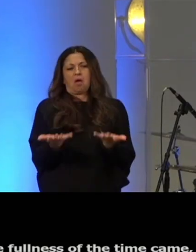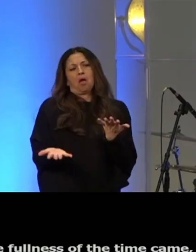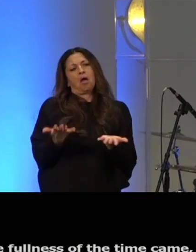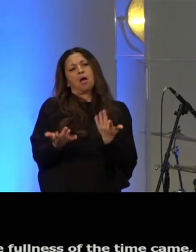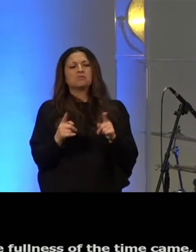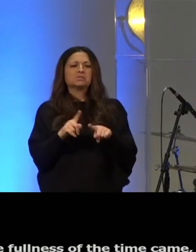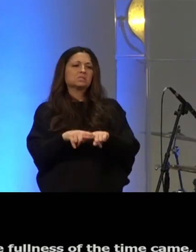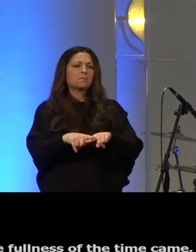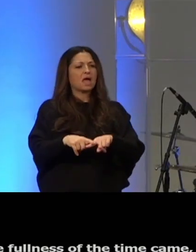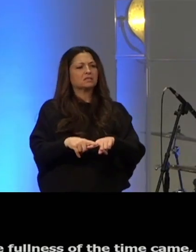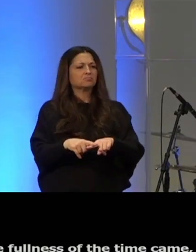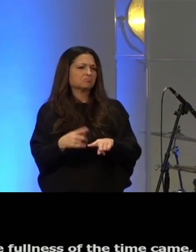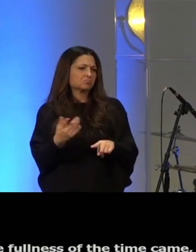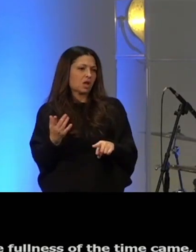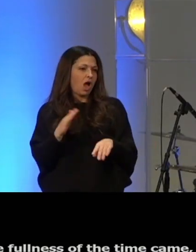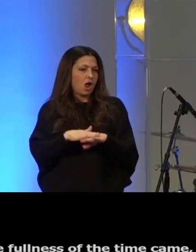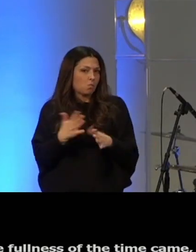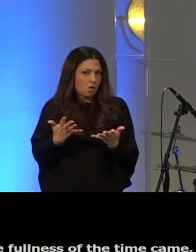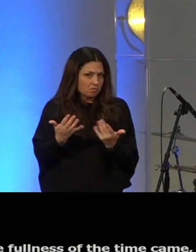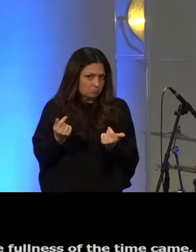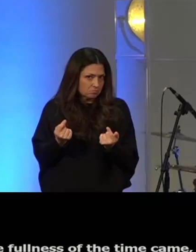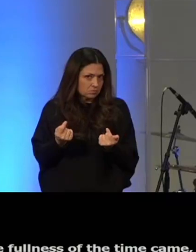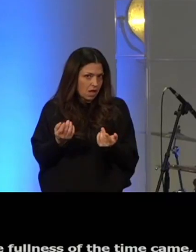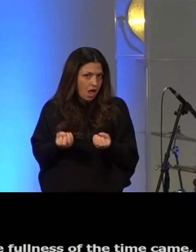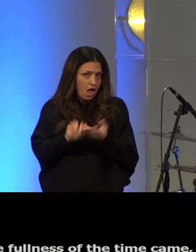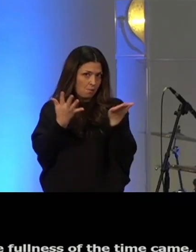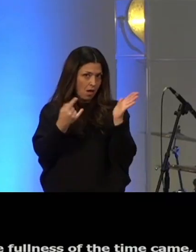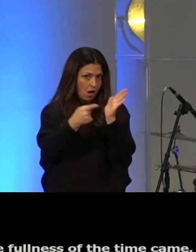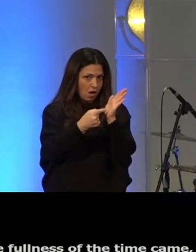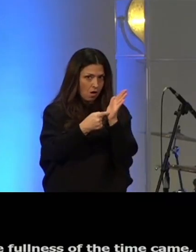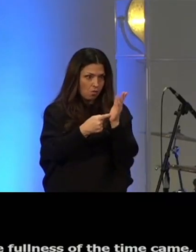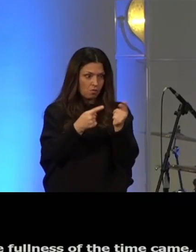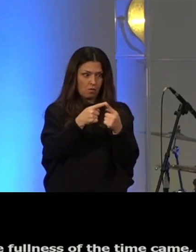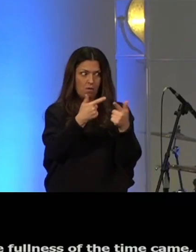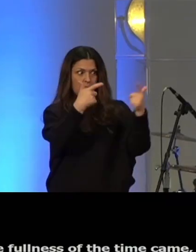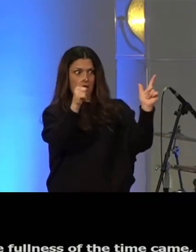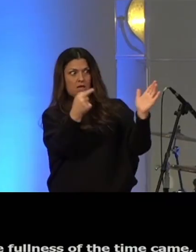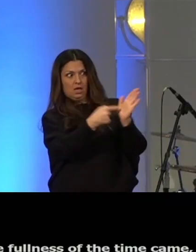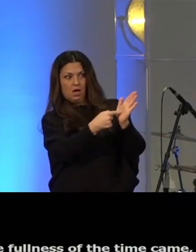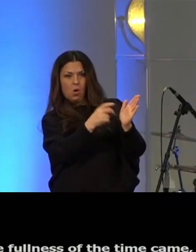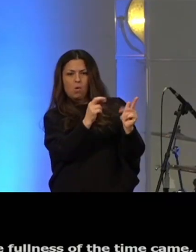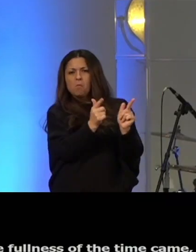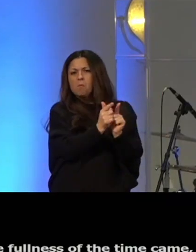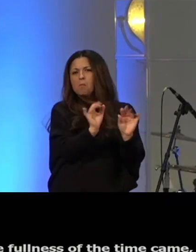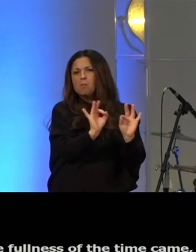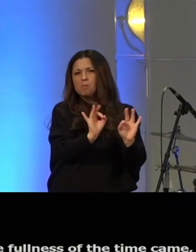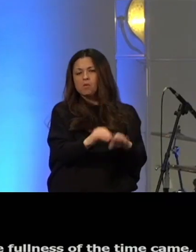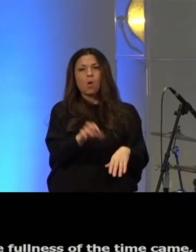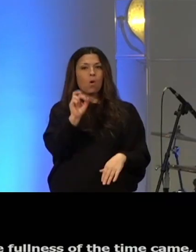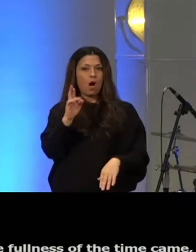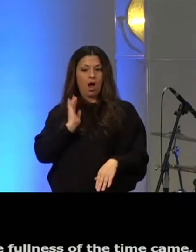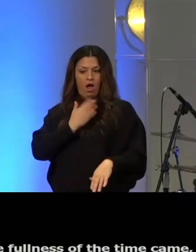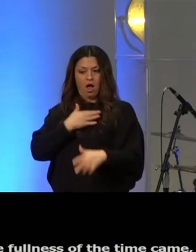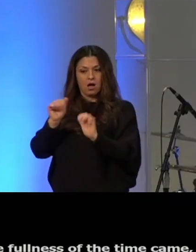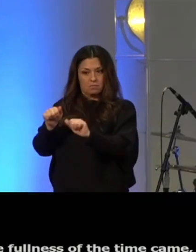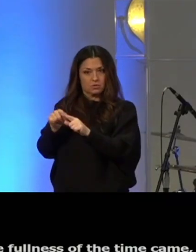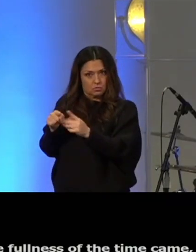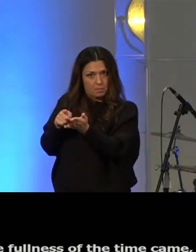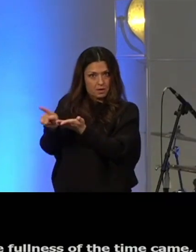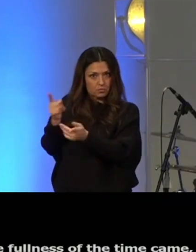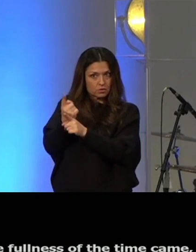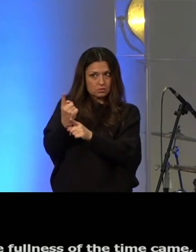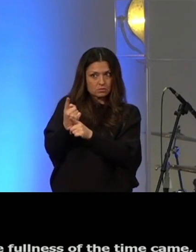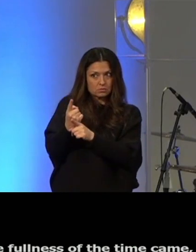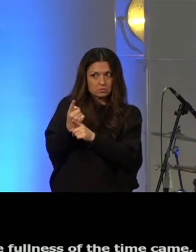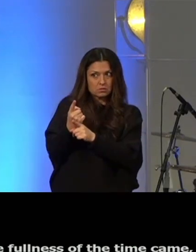depends. It depends on what? On how much we owed, how big the debt was, and the other is our own ability to pay it, right?